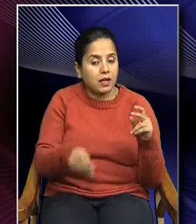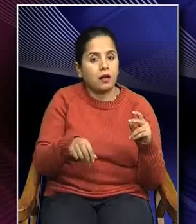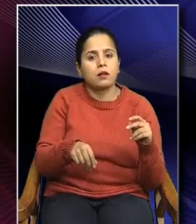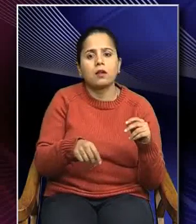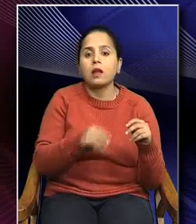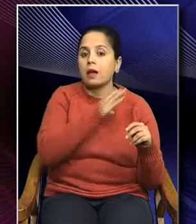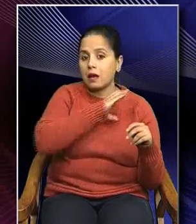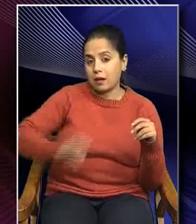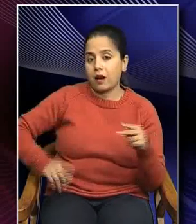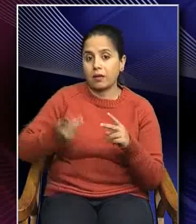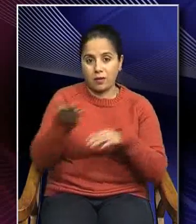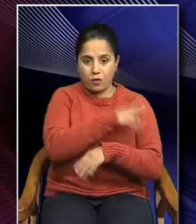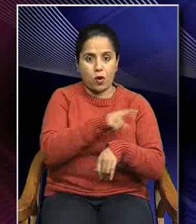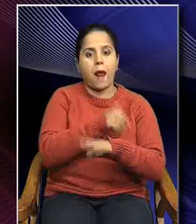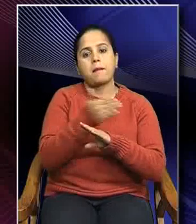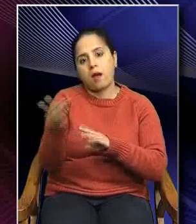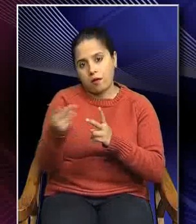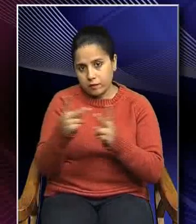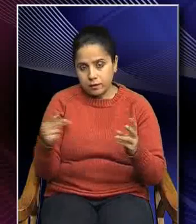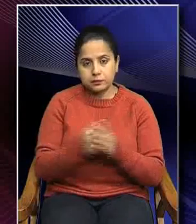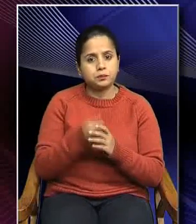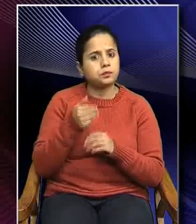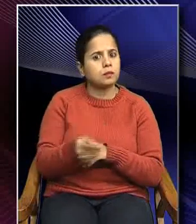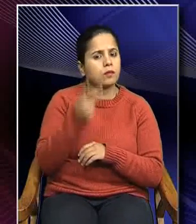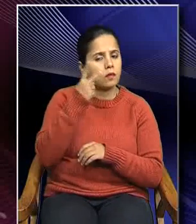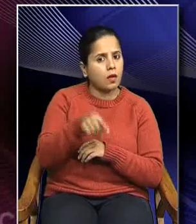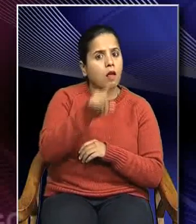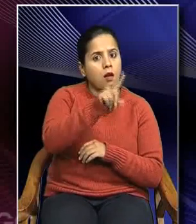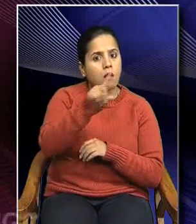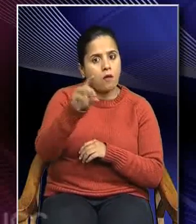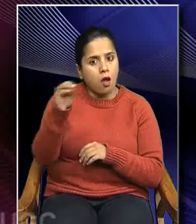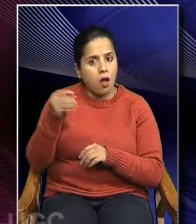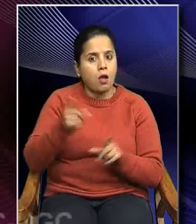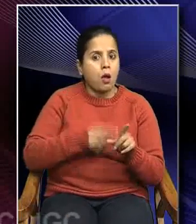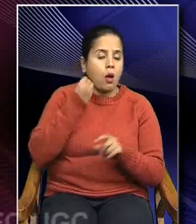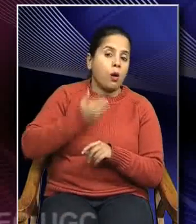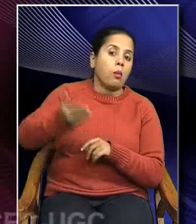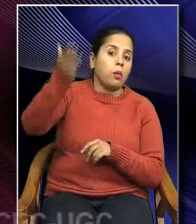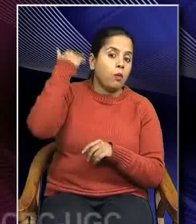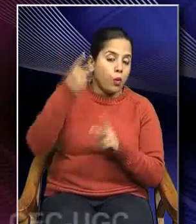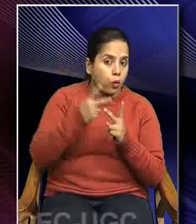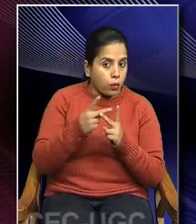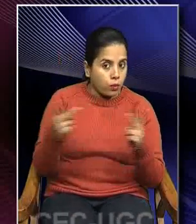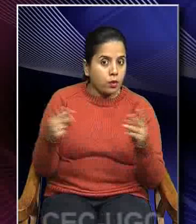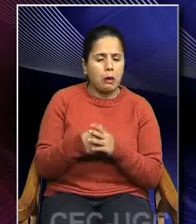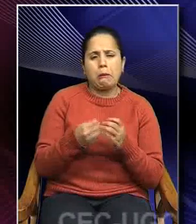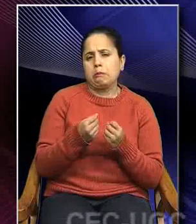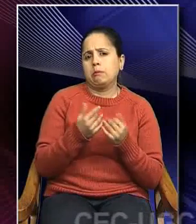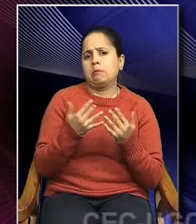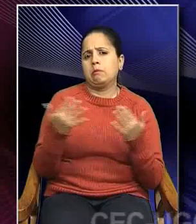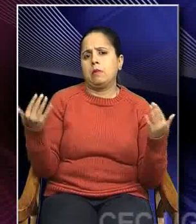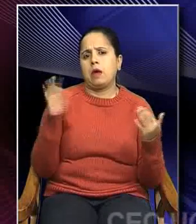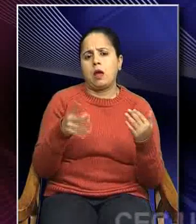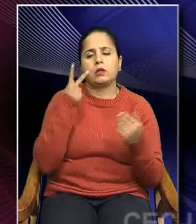this period, say of 1100 years or so, so many things